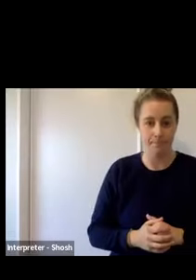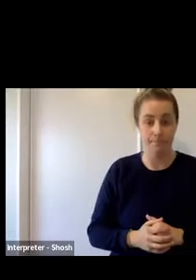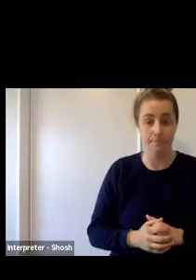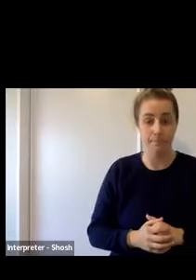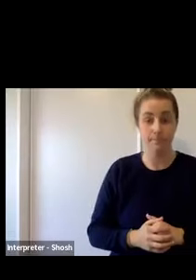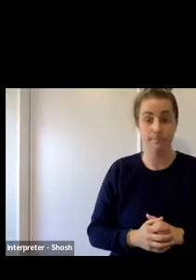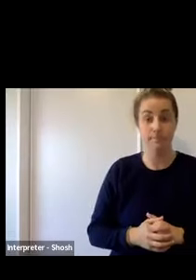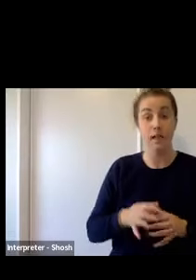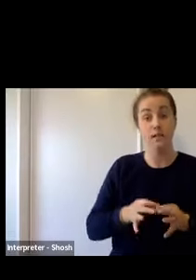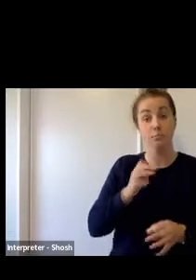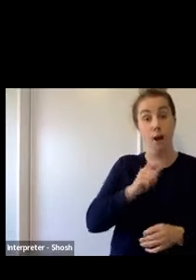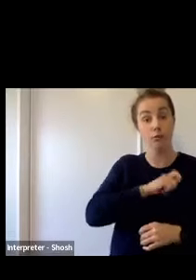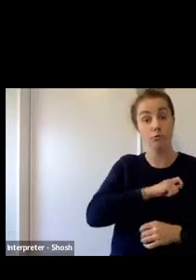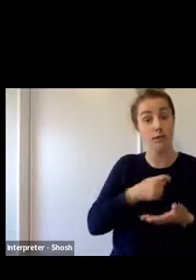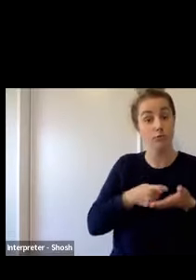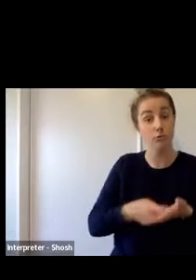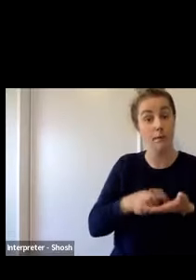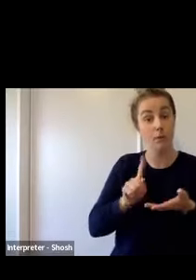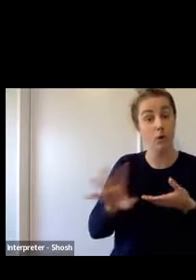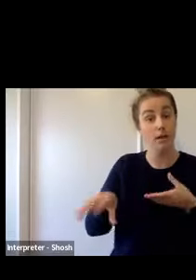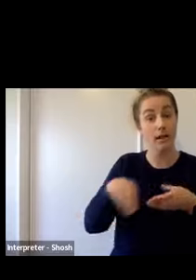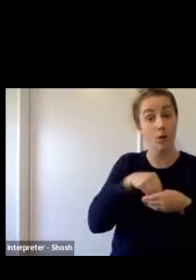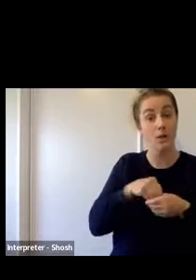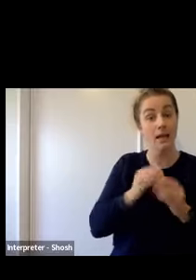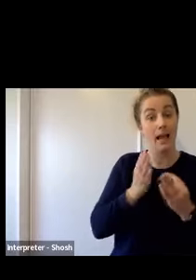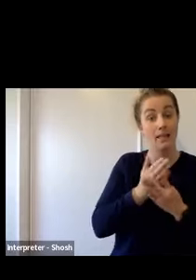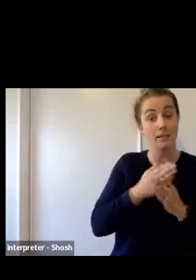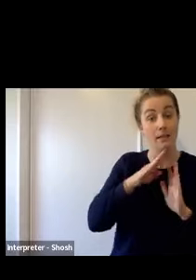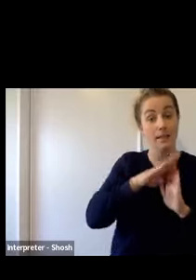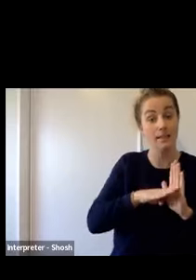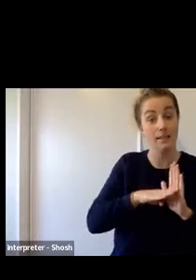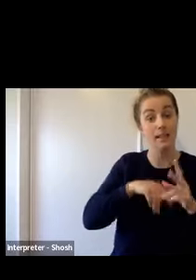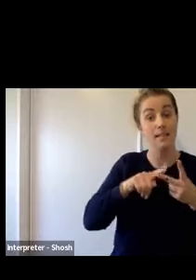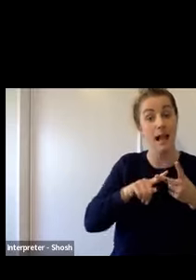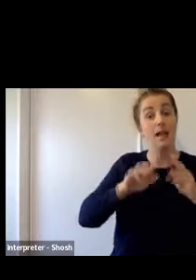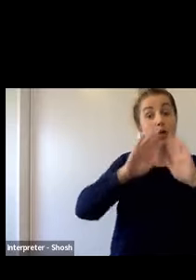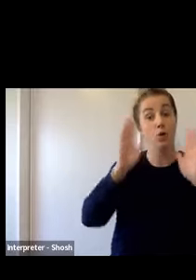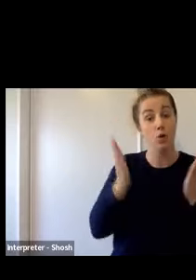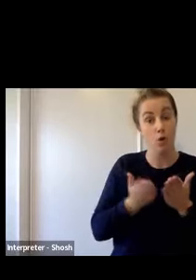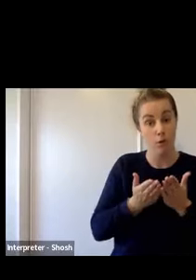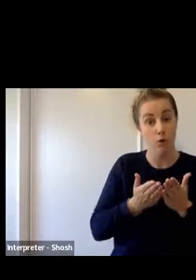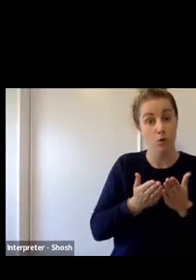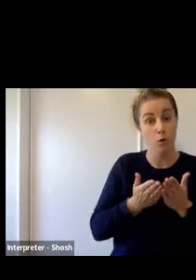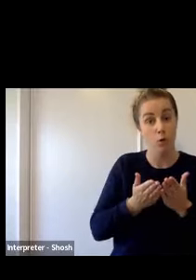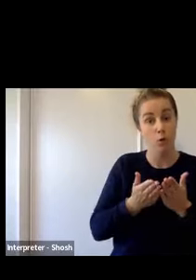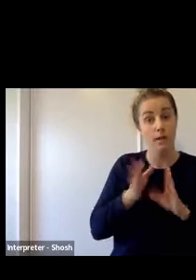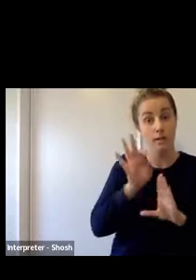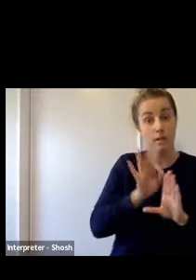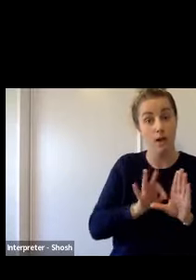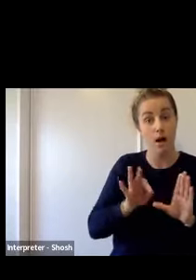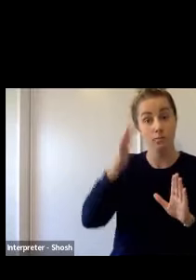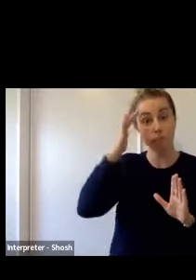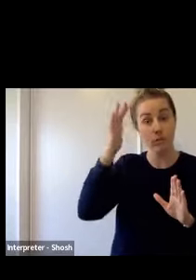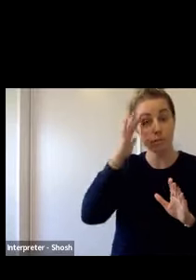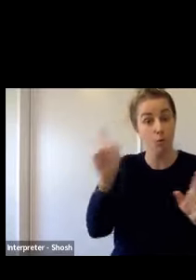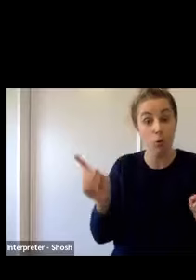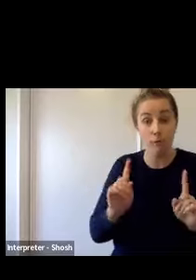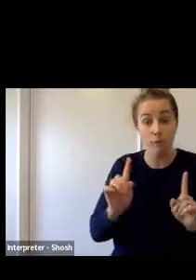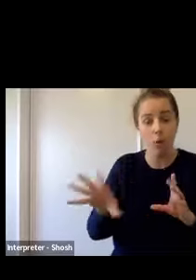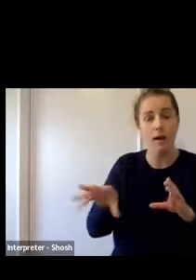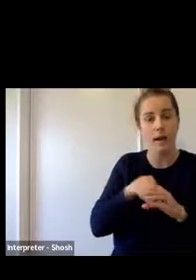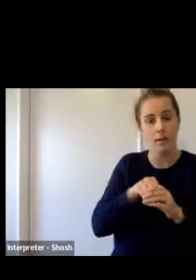Furthermore, the Spinal Trust recommends incorporating accessibility standards and universal design principles into